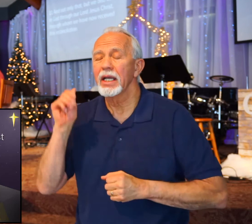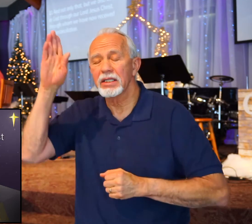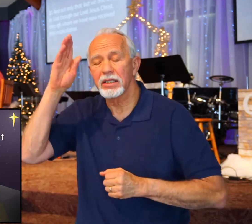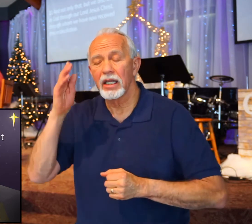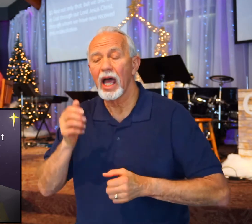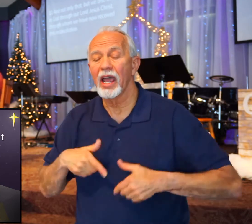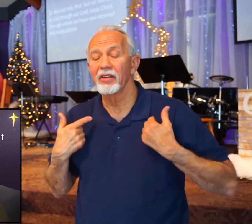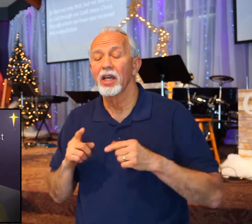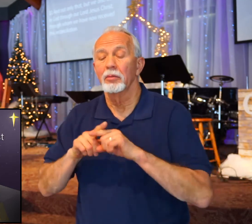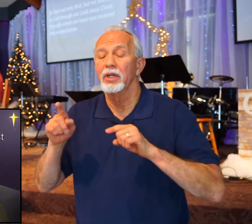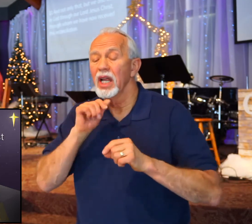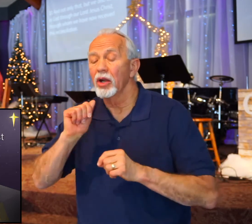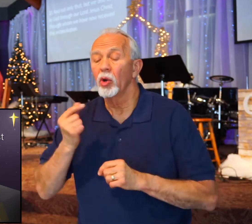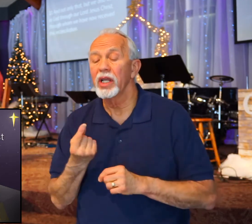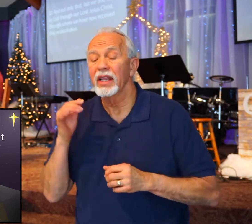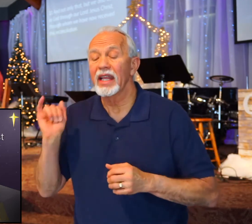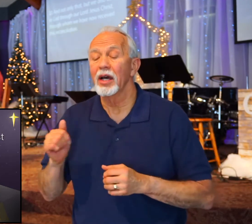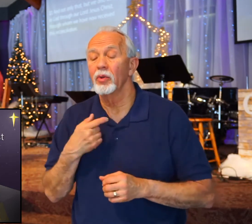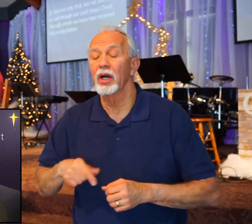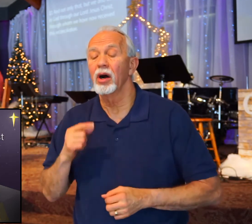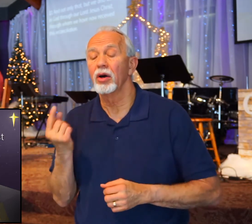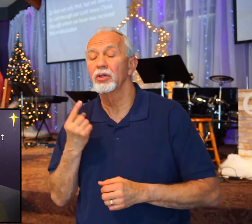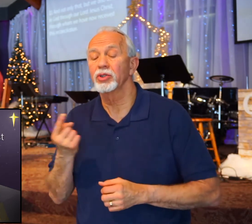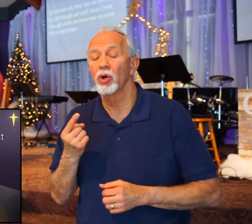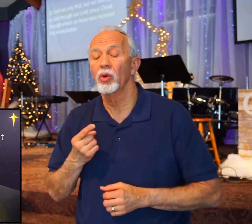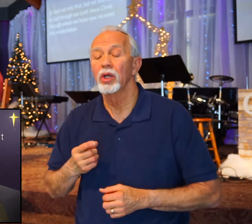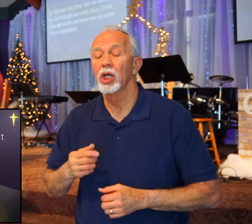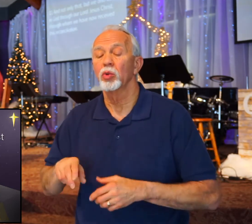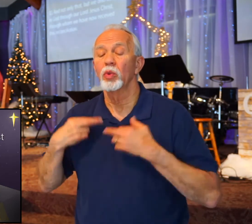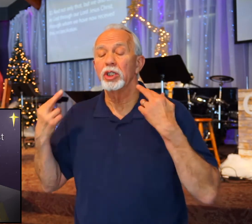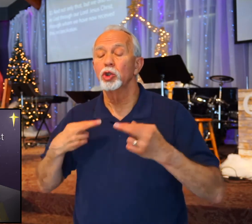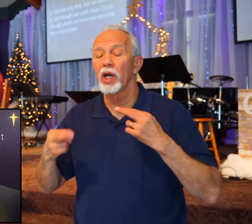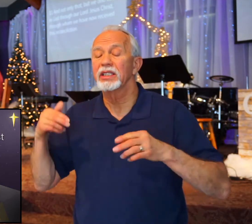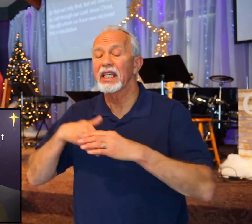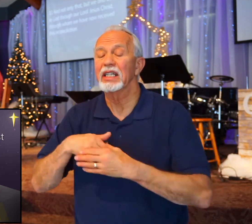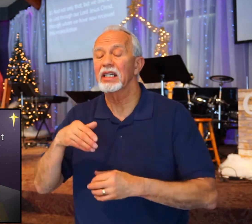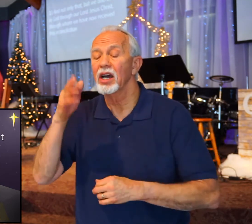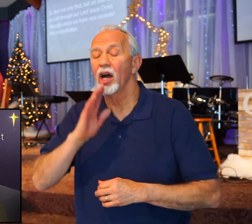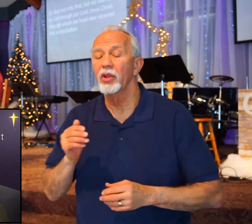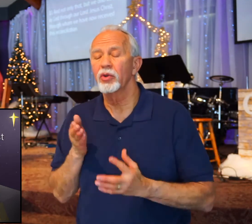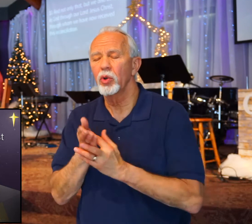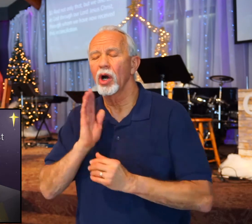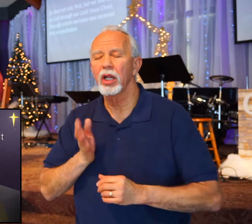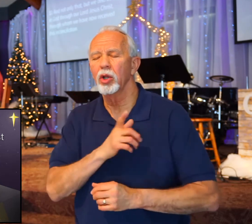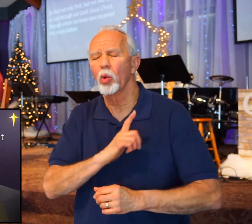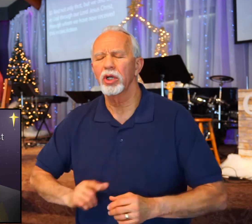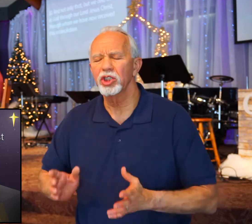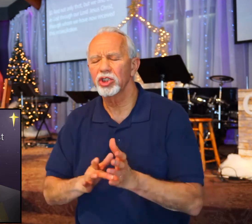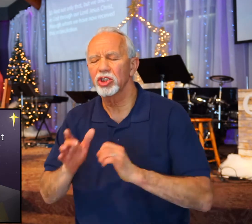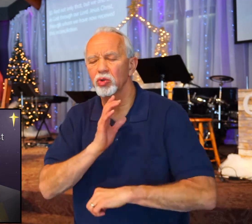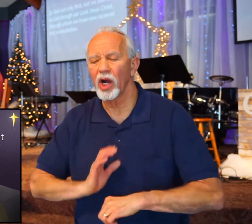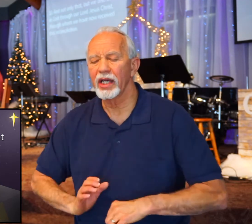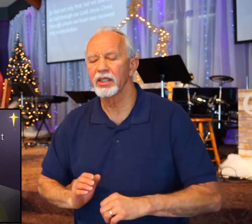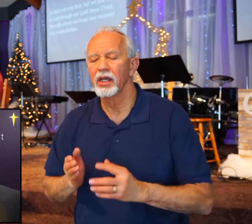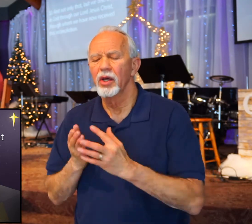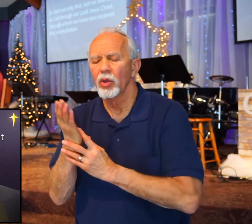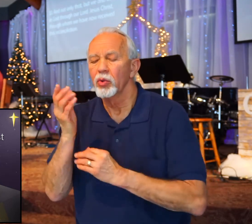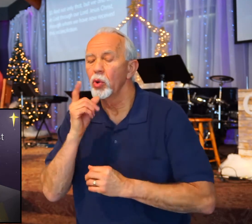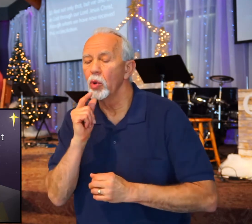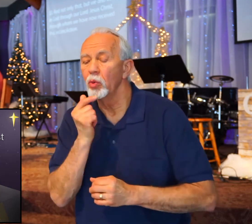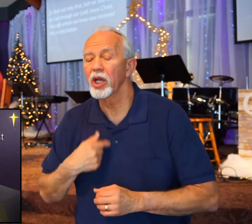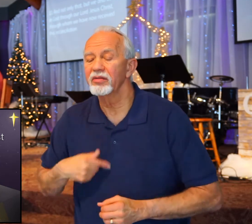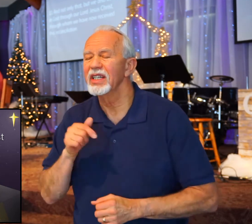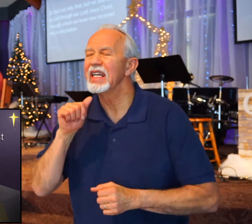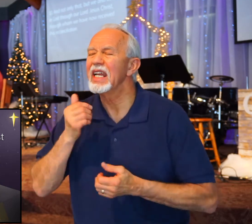that, but we also rejoice in God through our Lord Jesus Christ, through whom we have